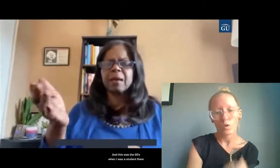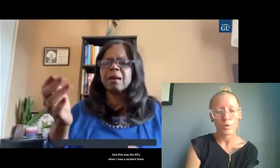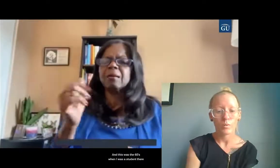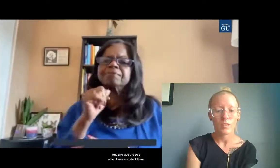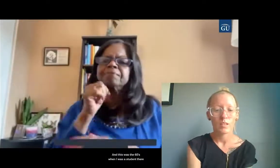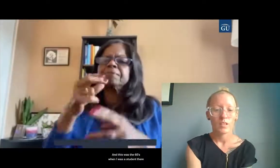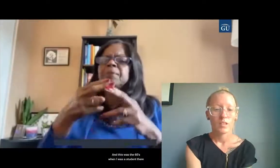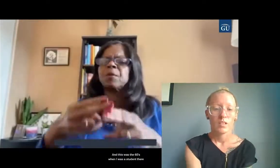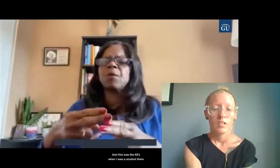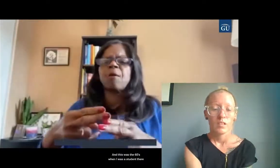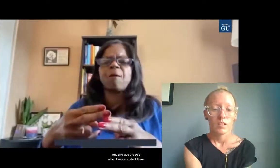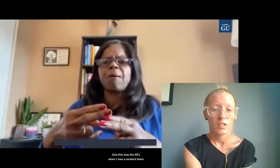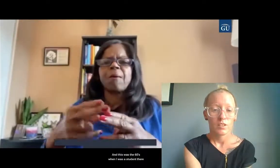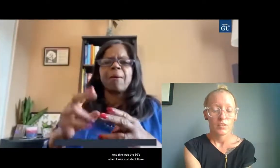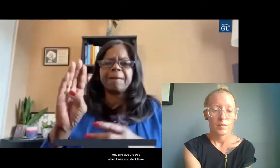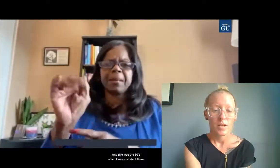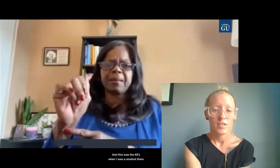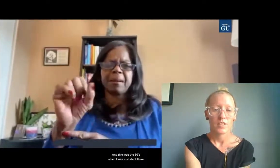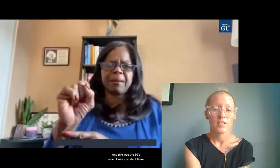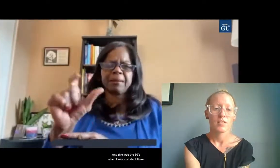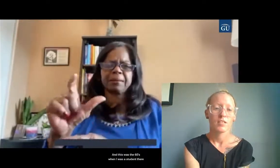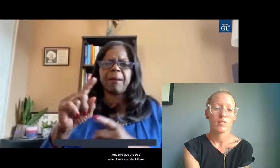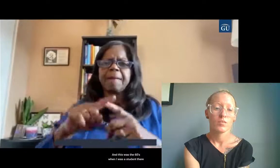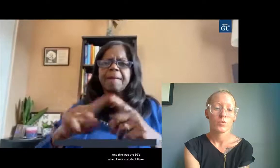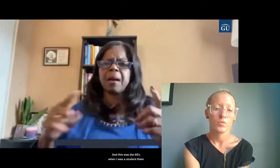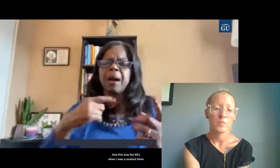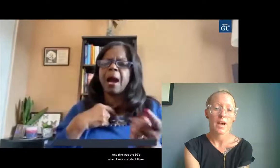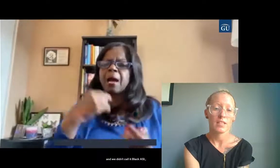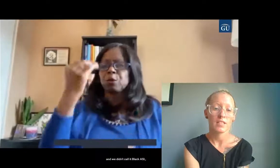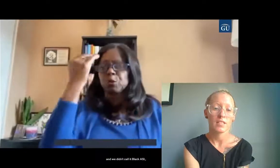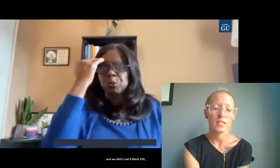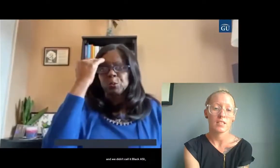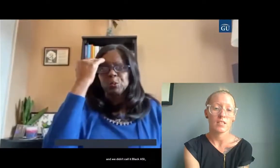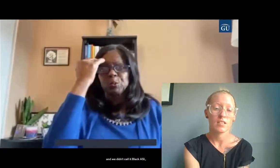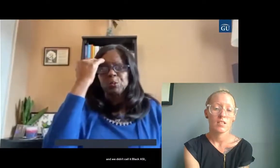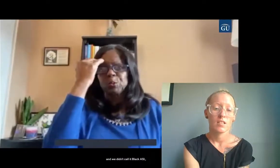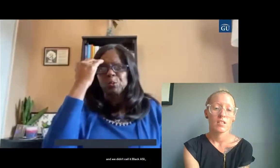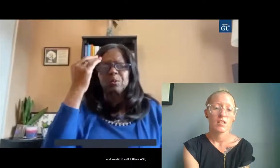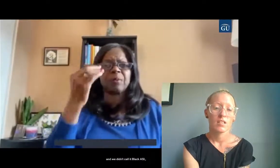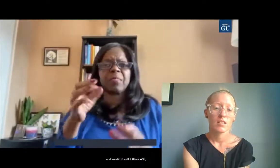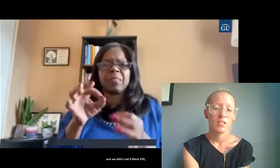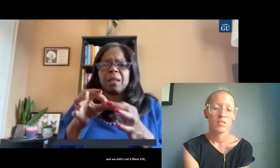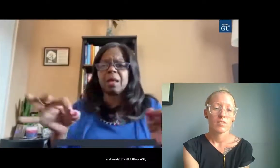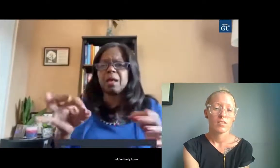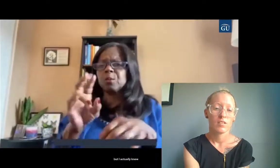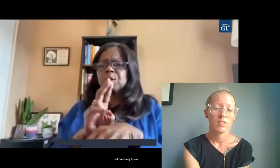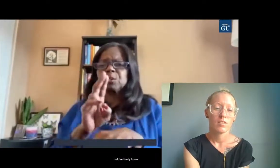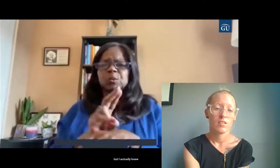Alabama school where we learned about this, which was back in the 60s.